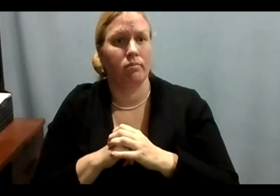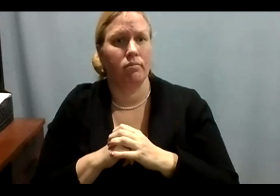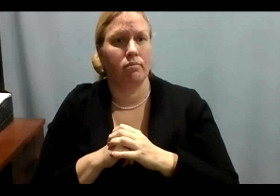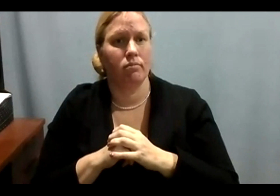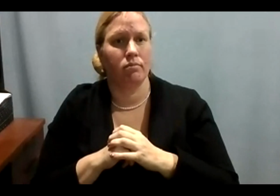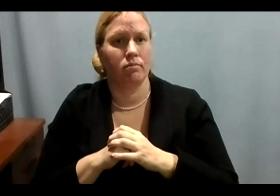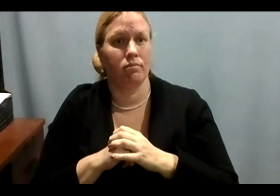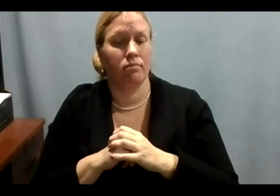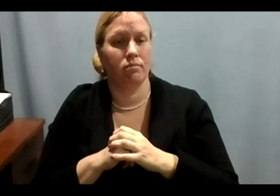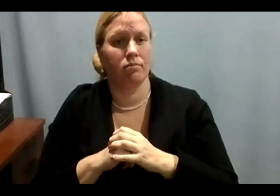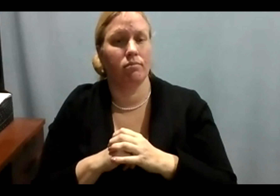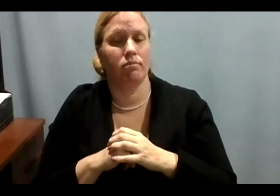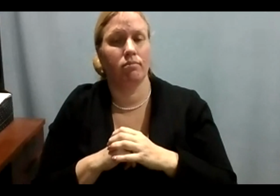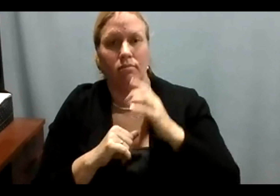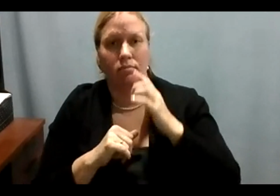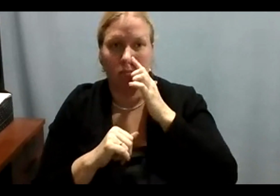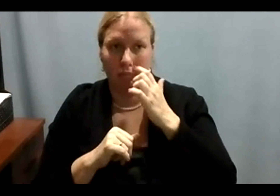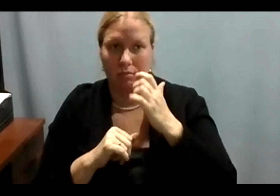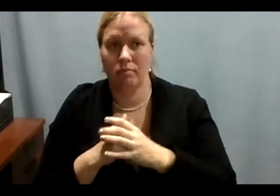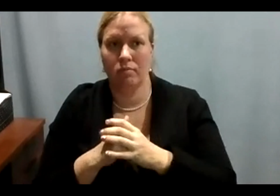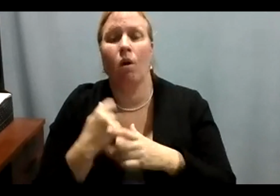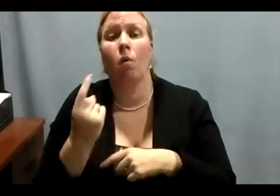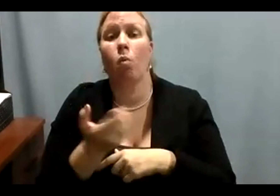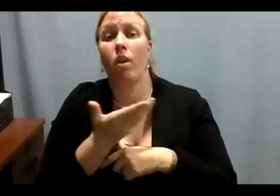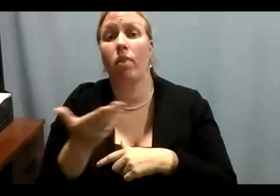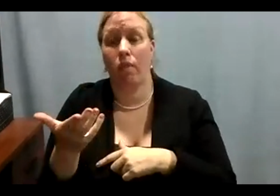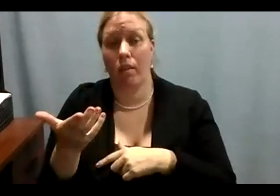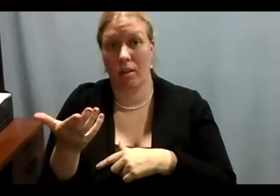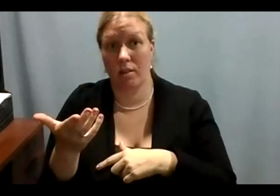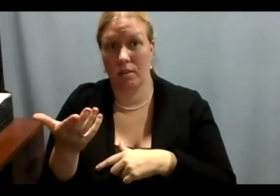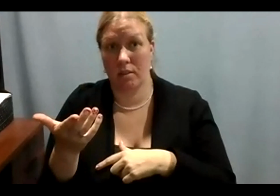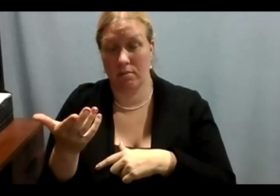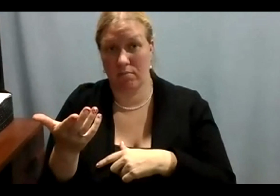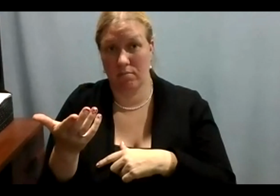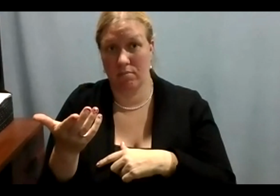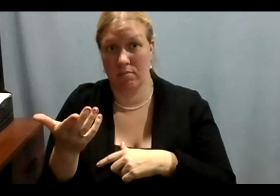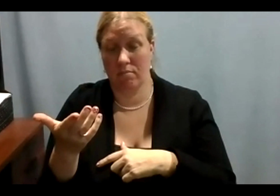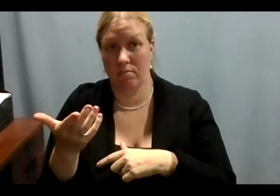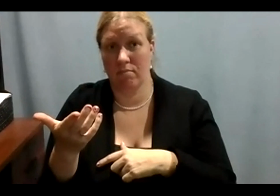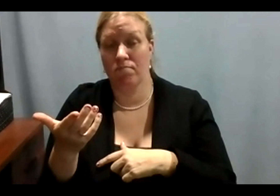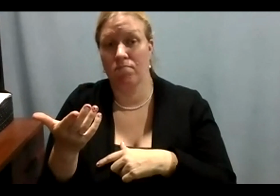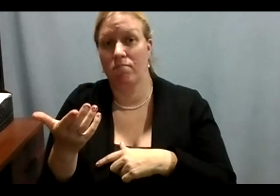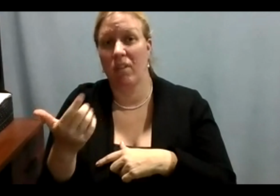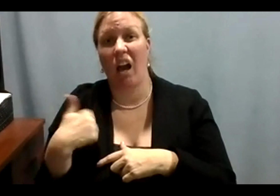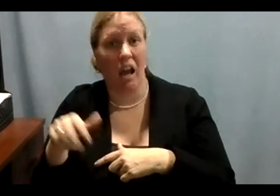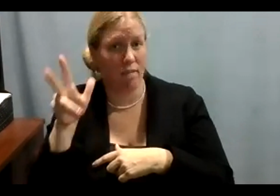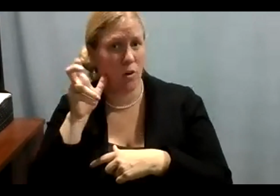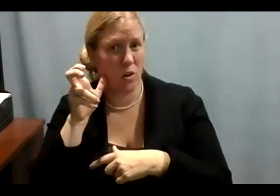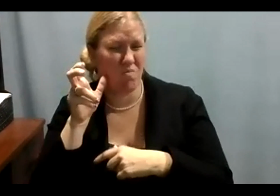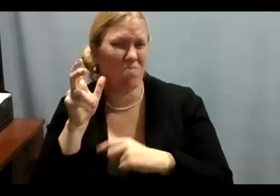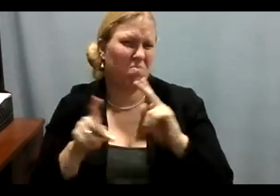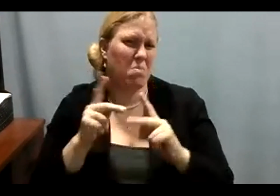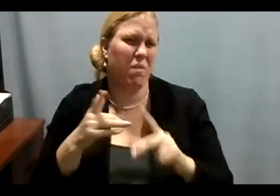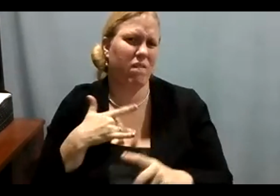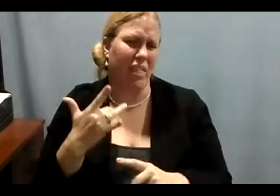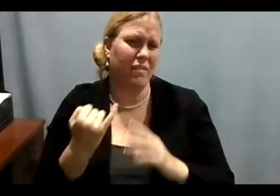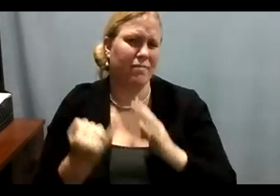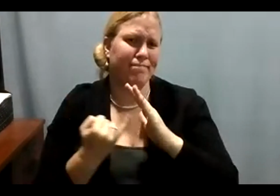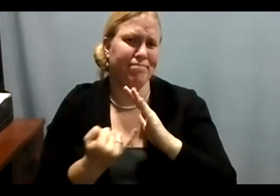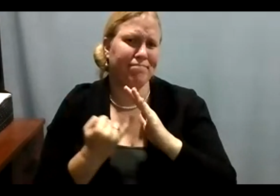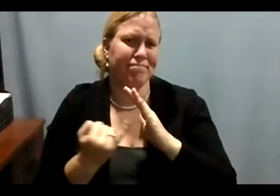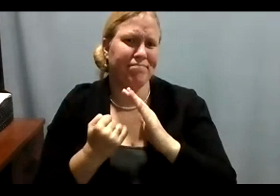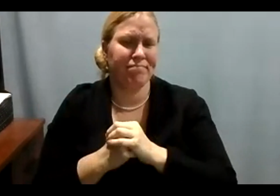and i think that um one of the things just anecdotally that i've heard over and over again is people generally feeling pretty isolated nowadays um and so